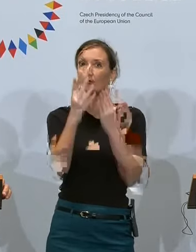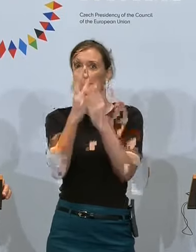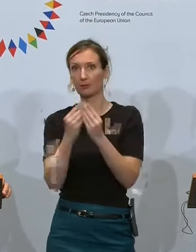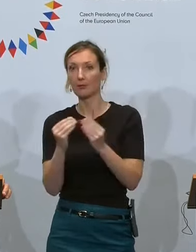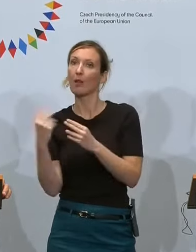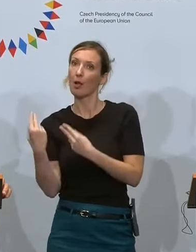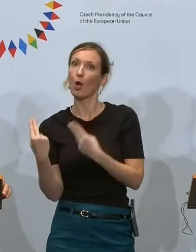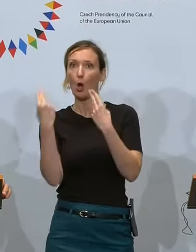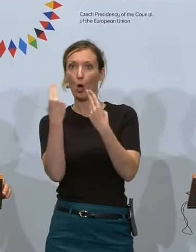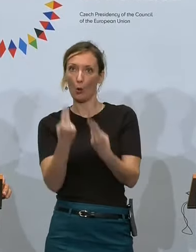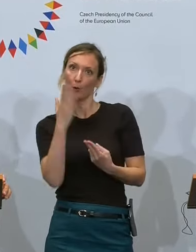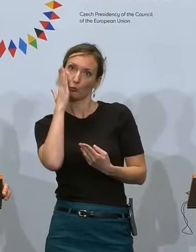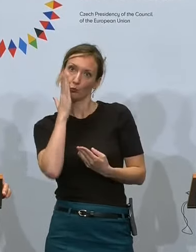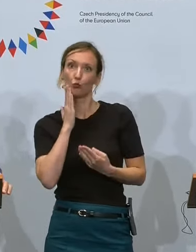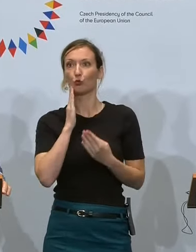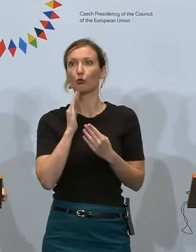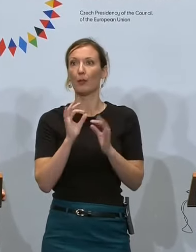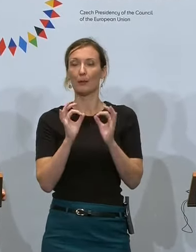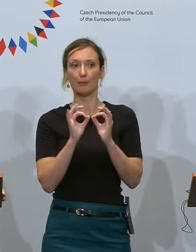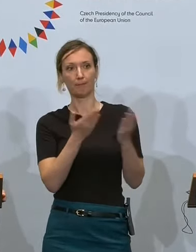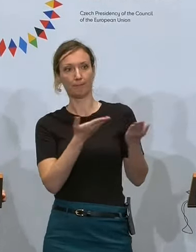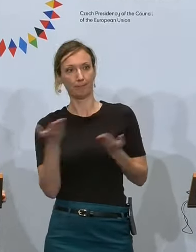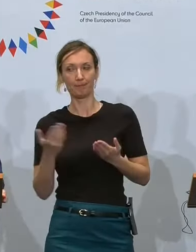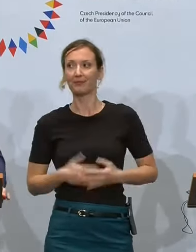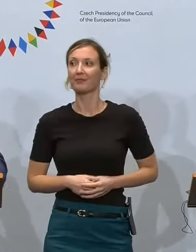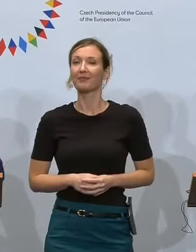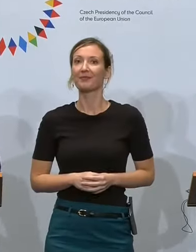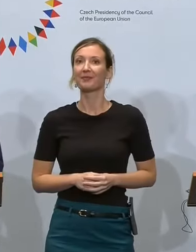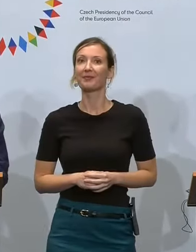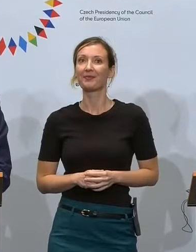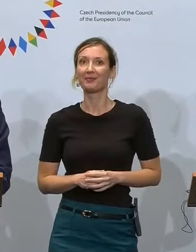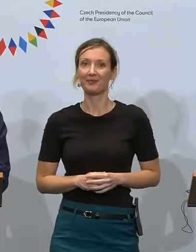the word to High Representative, please.